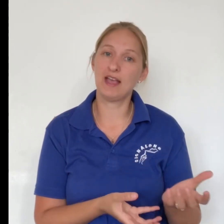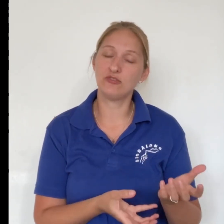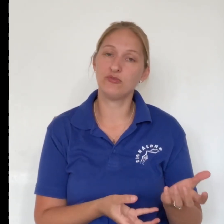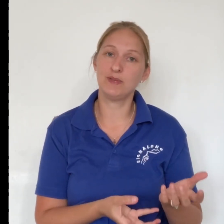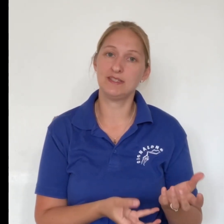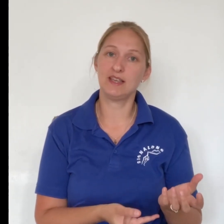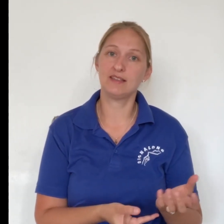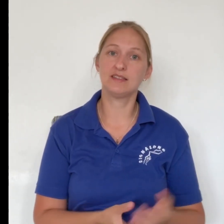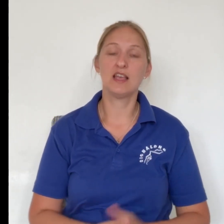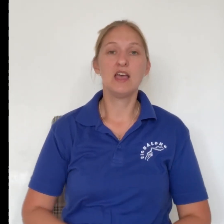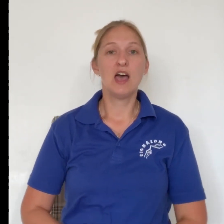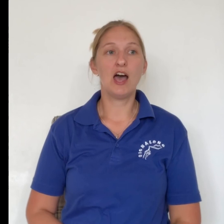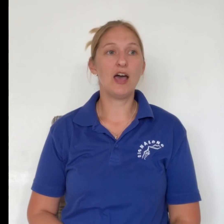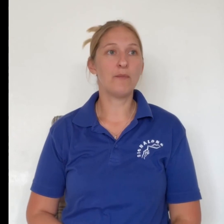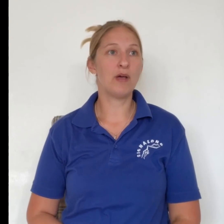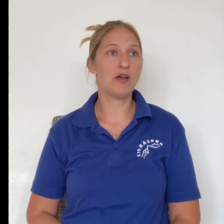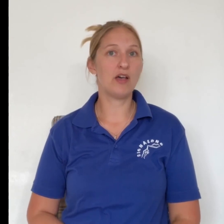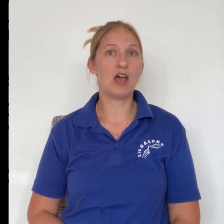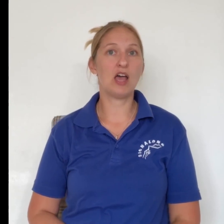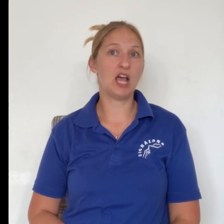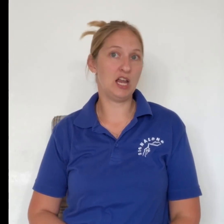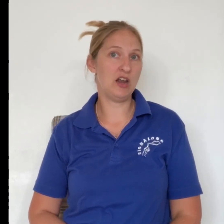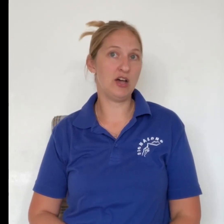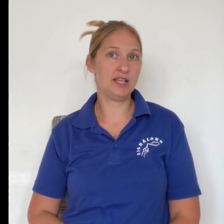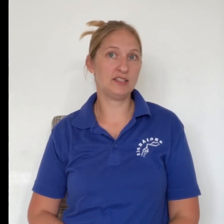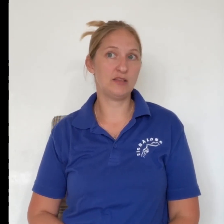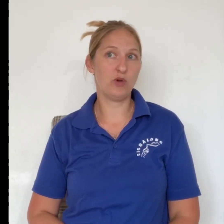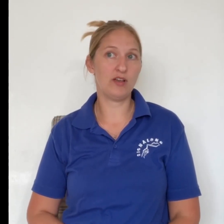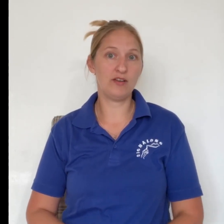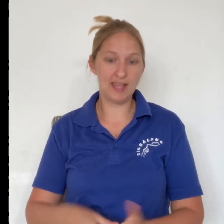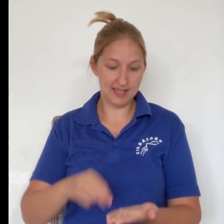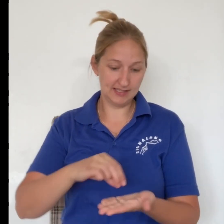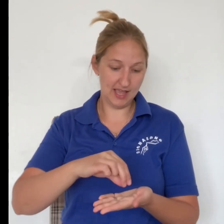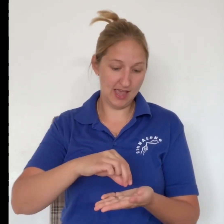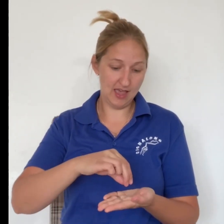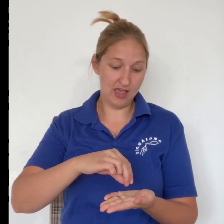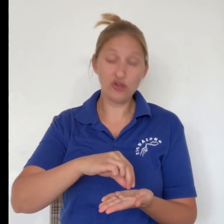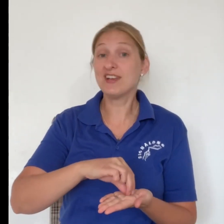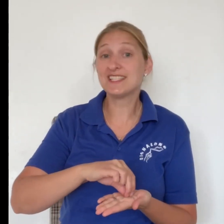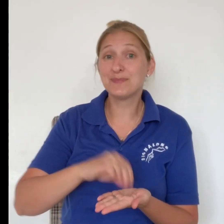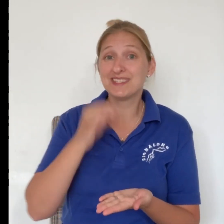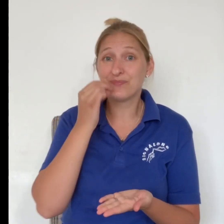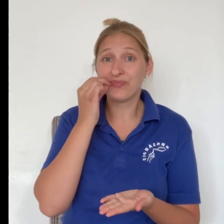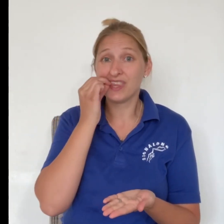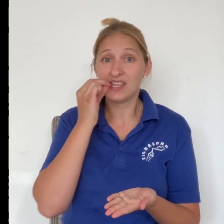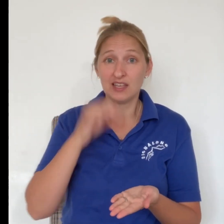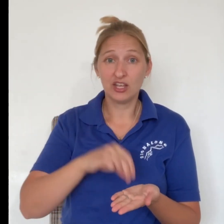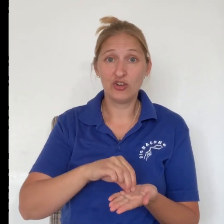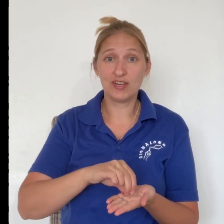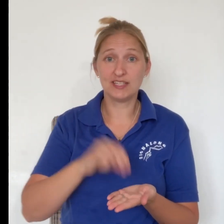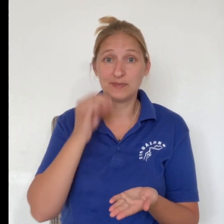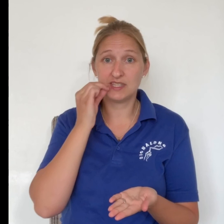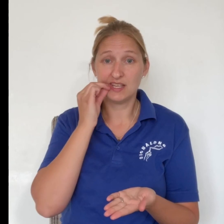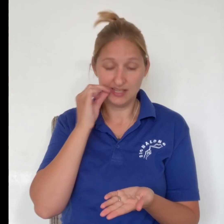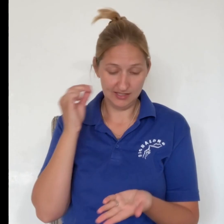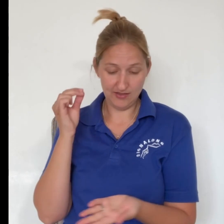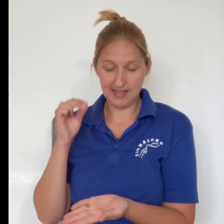actual biscuits. A nice one is crisps, crisps. So that's